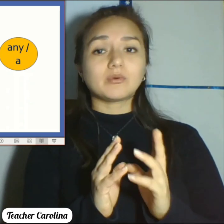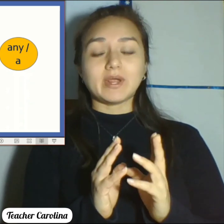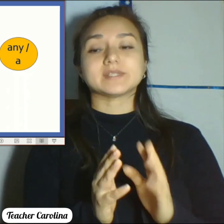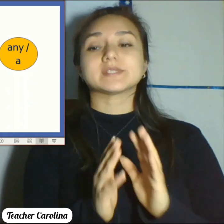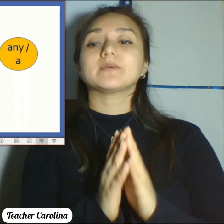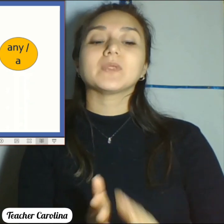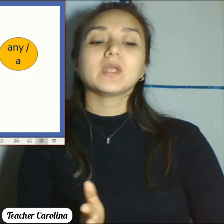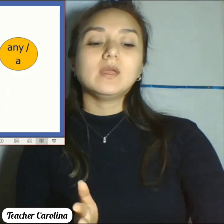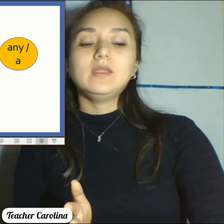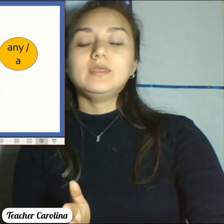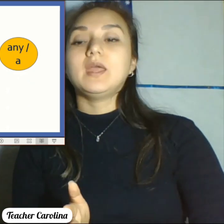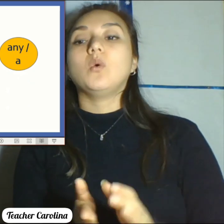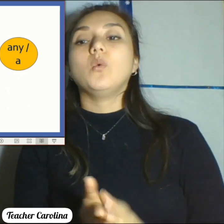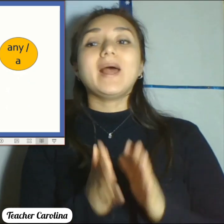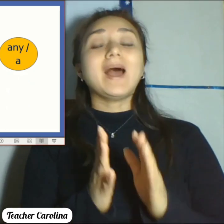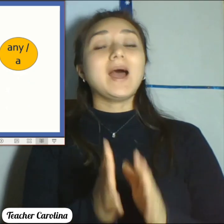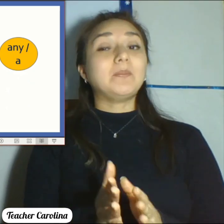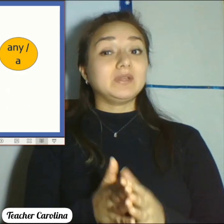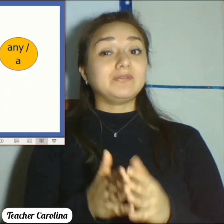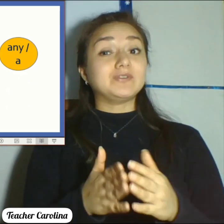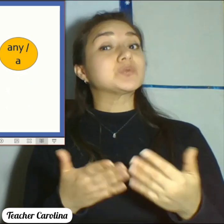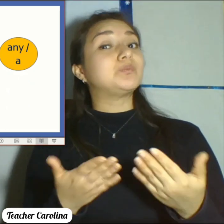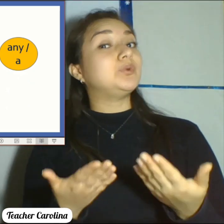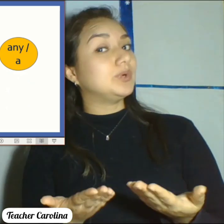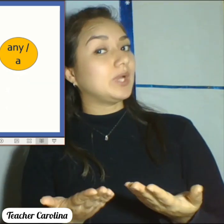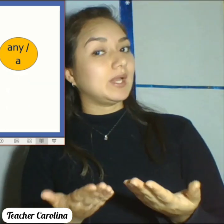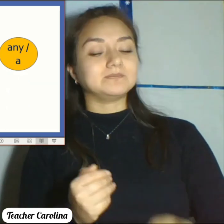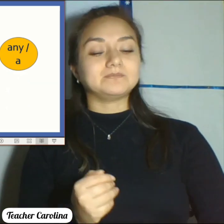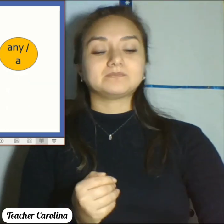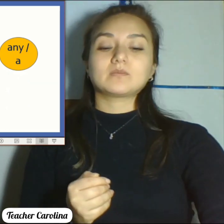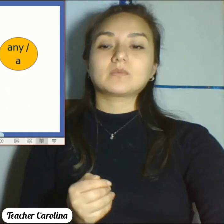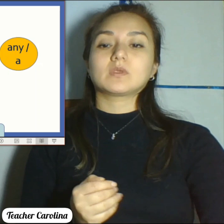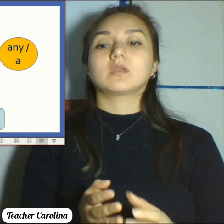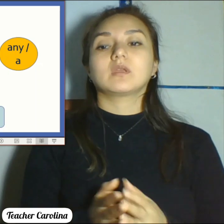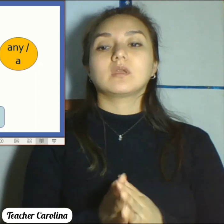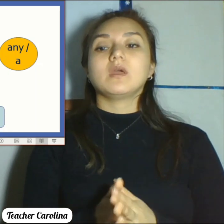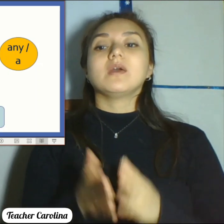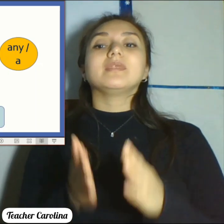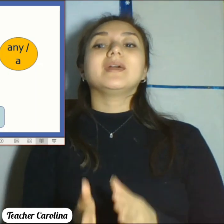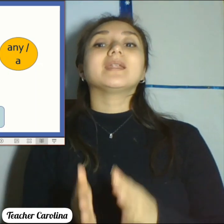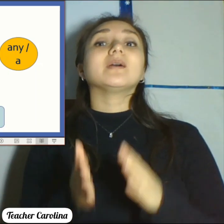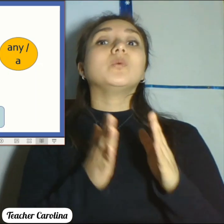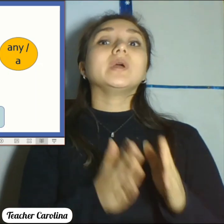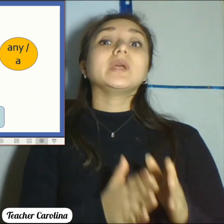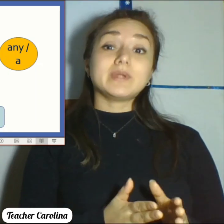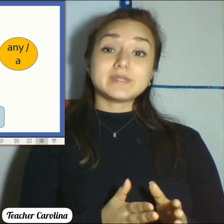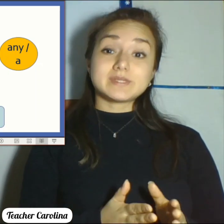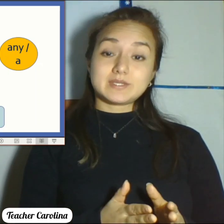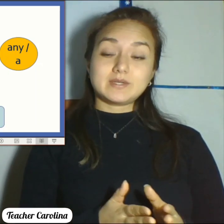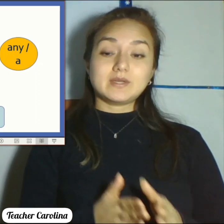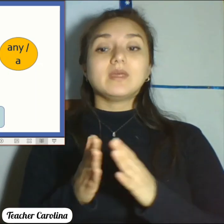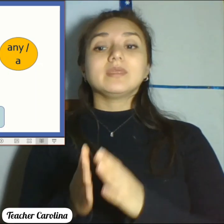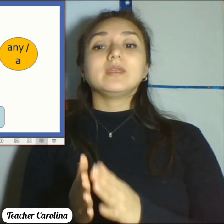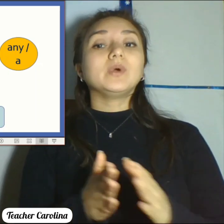correct. Now, what happened if it's plural? There weren't. There